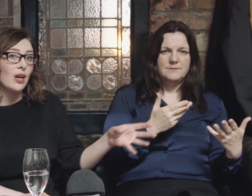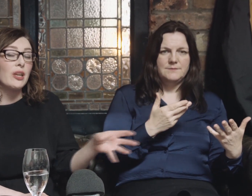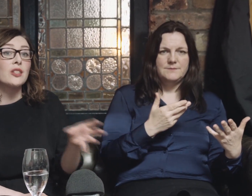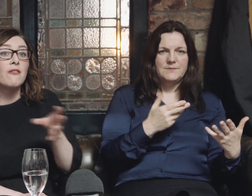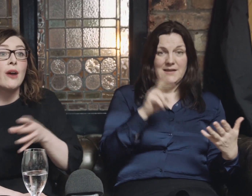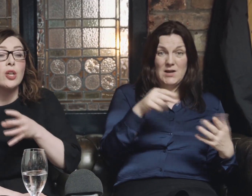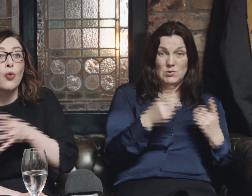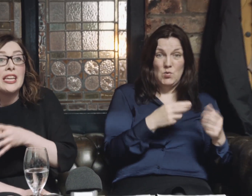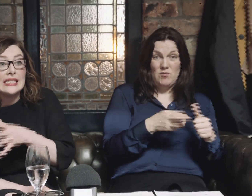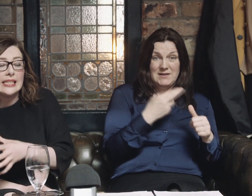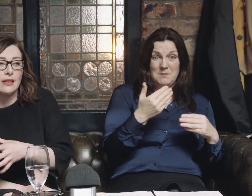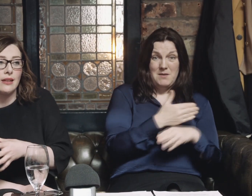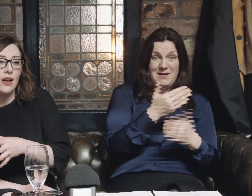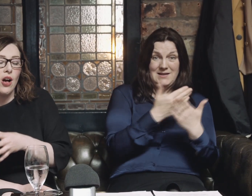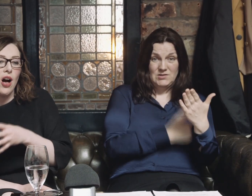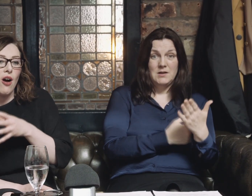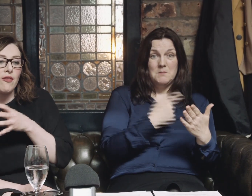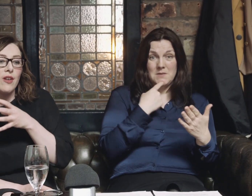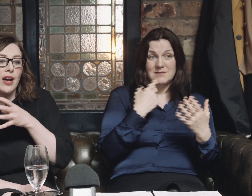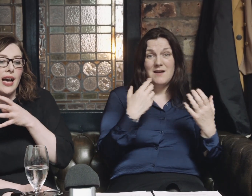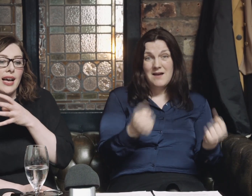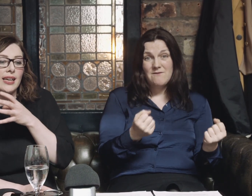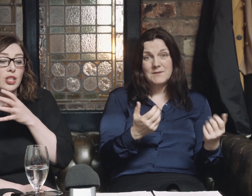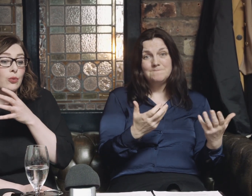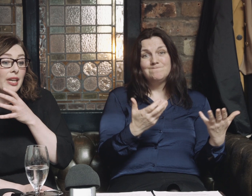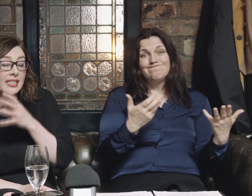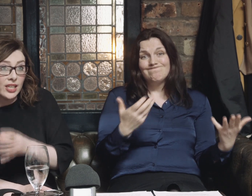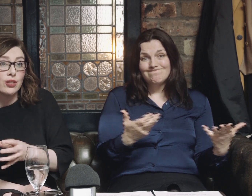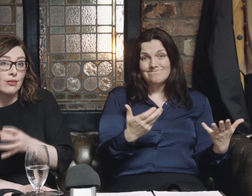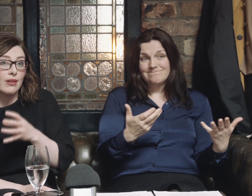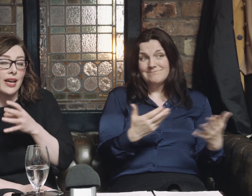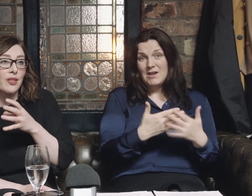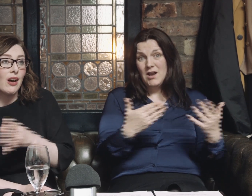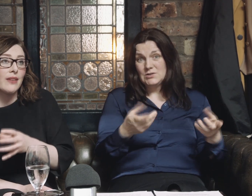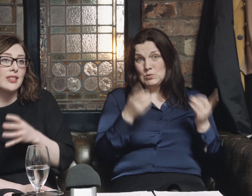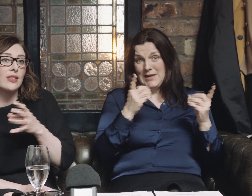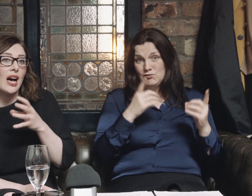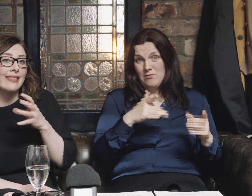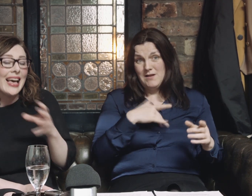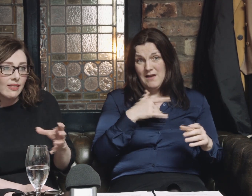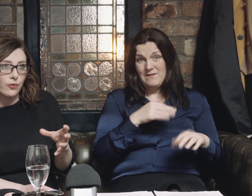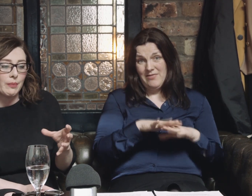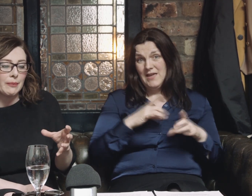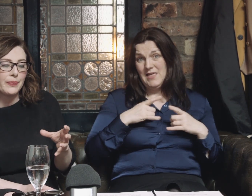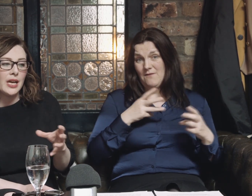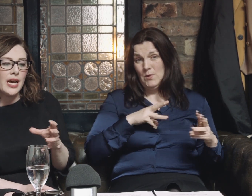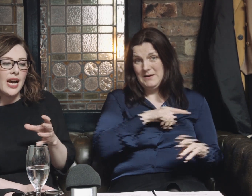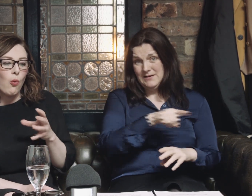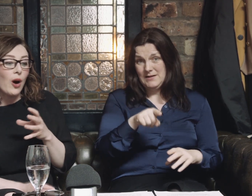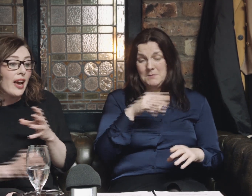legislation, but it does a very great deal of to endanger the lives and the health of